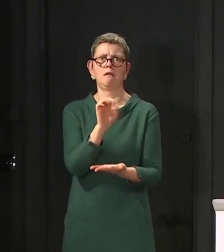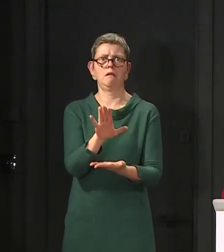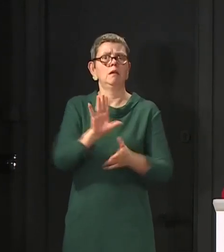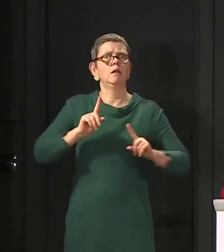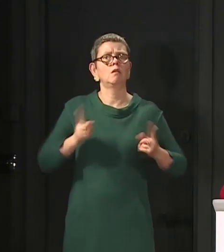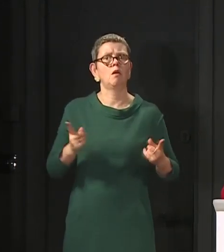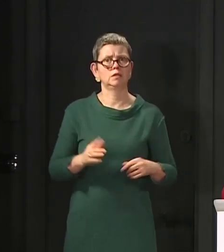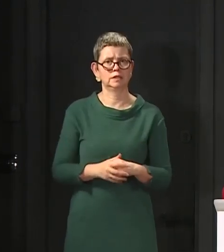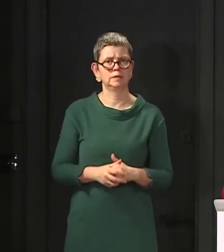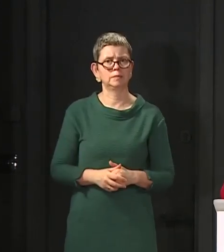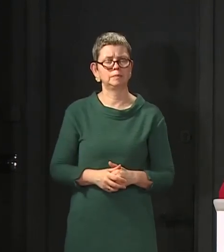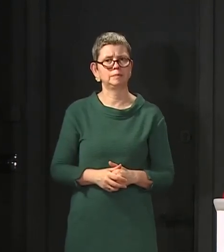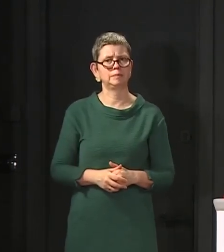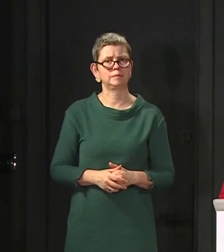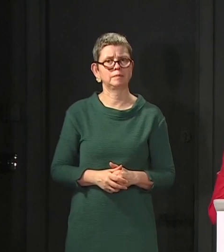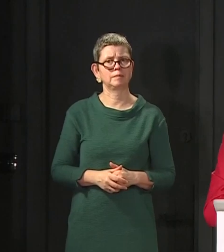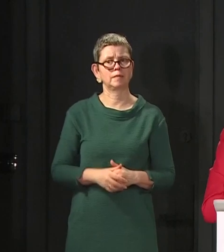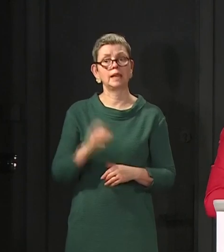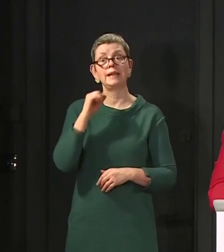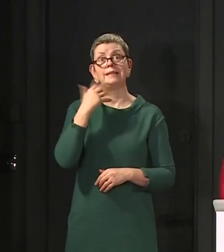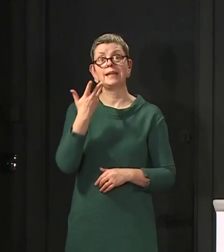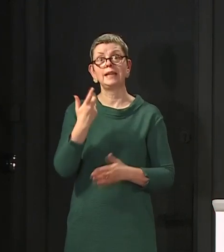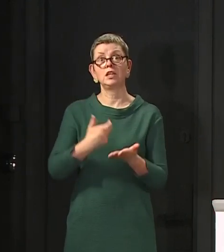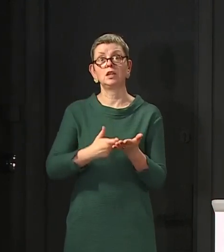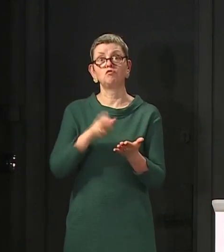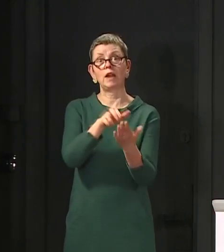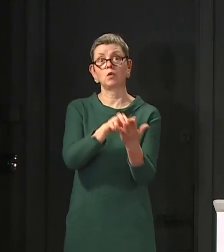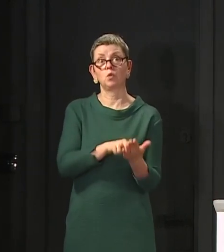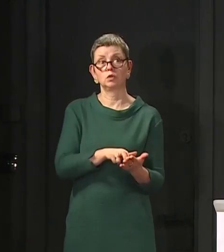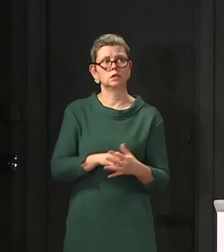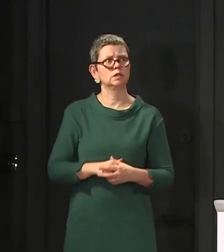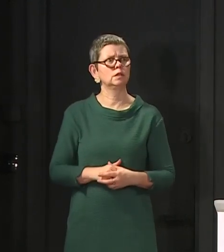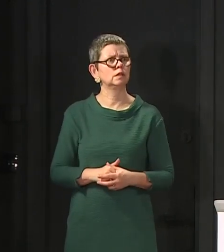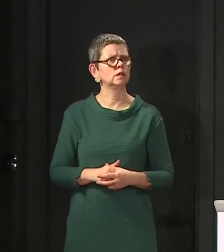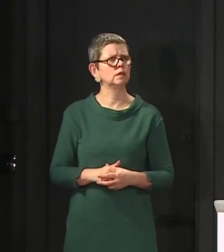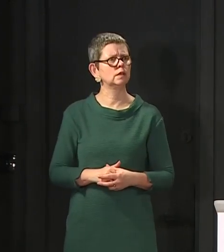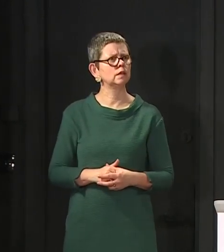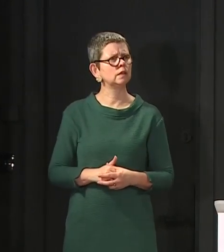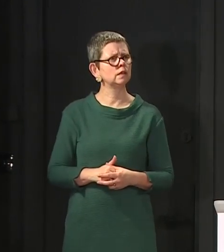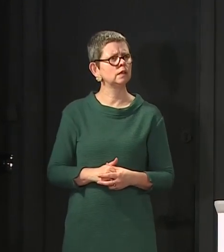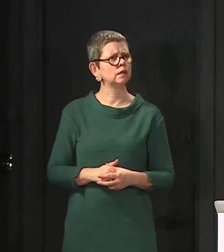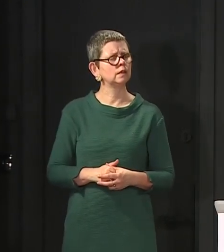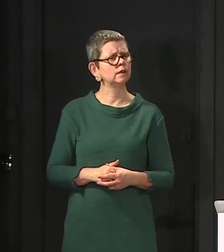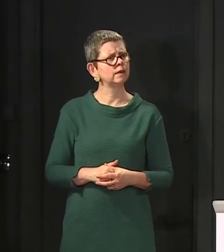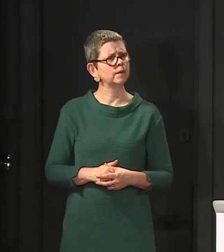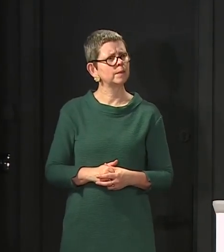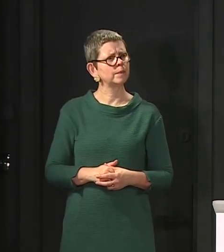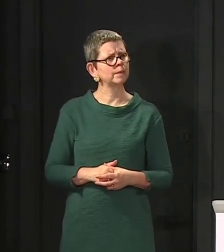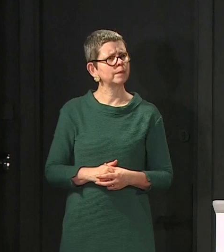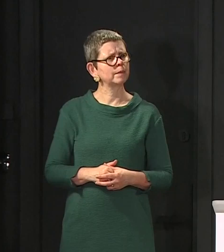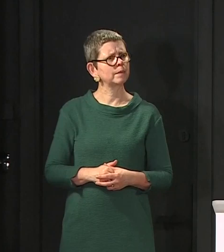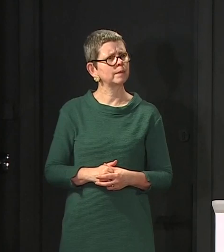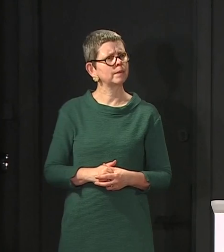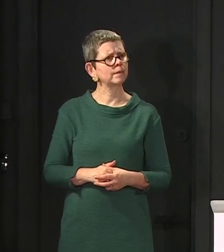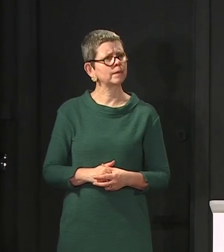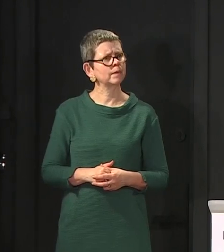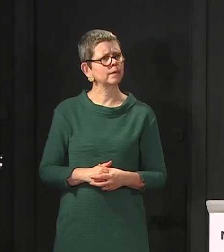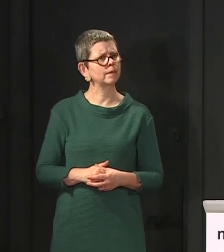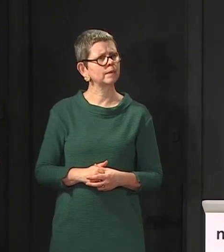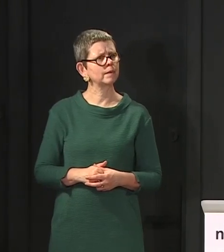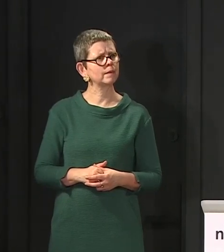Vivian Aitken from the Daily Record. First Minister, Last week, you said that the